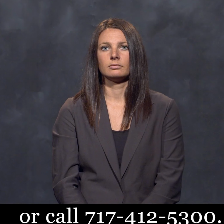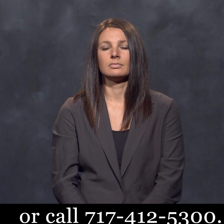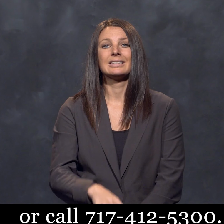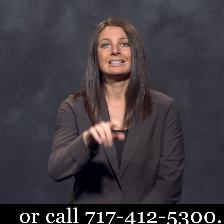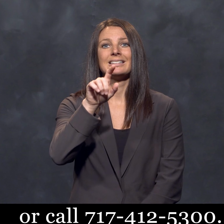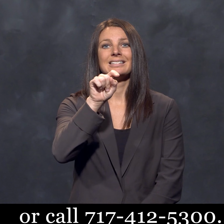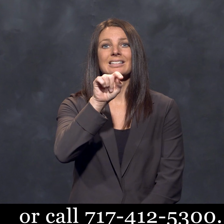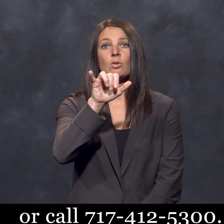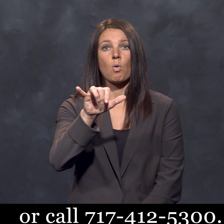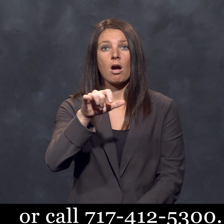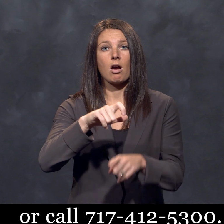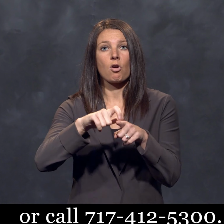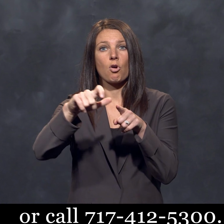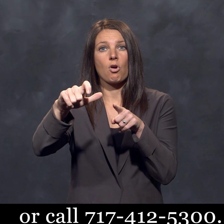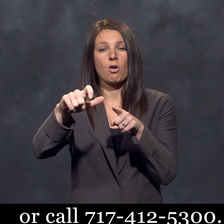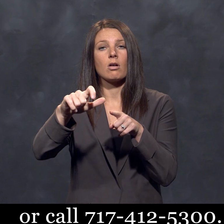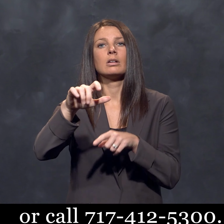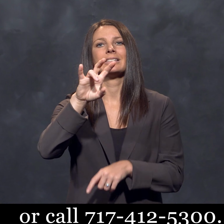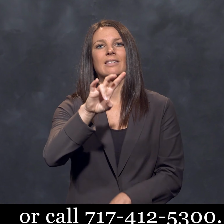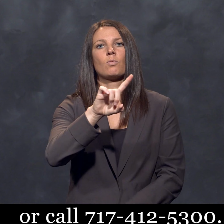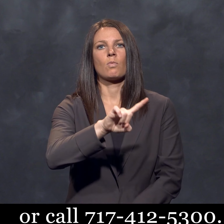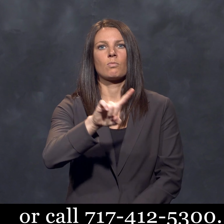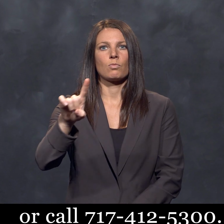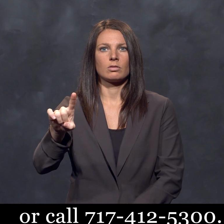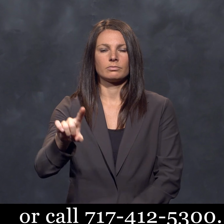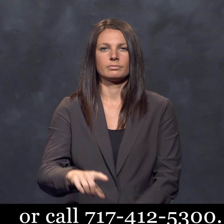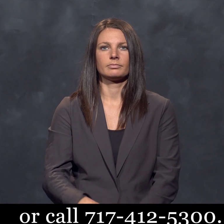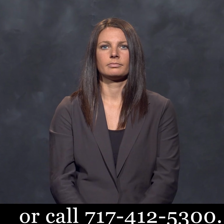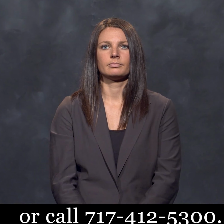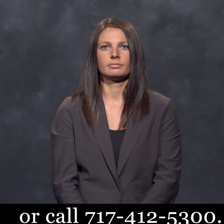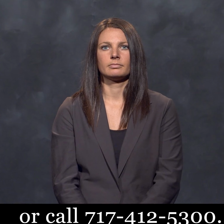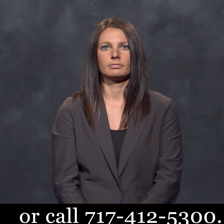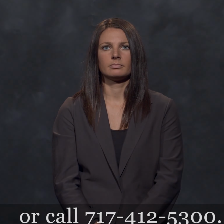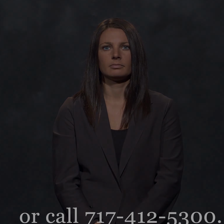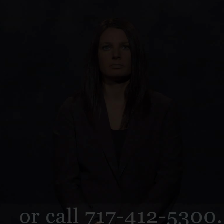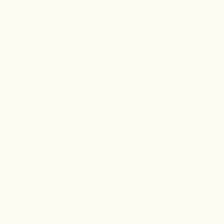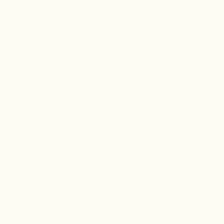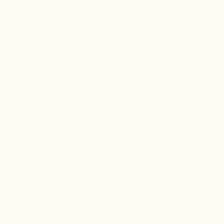TTY callers can dial 711.